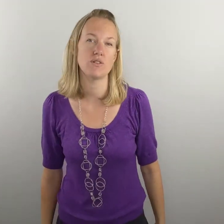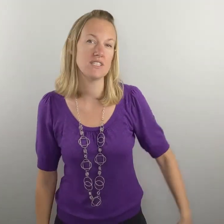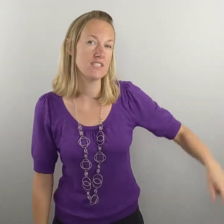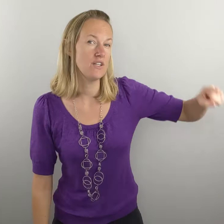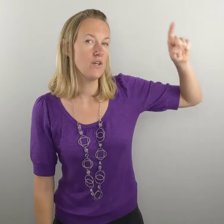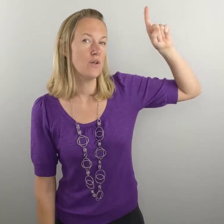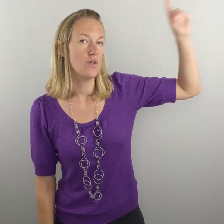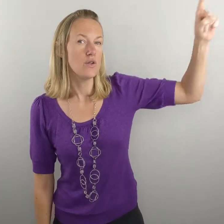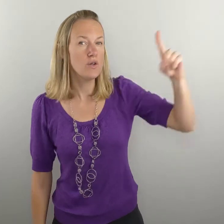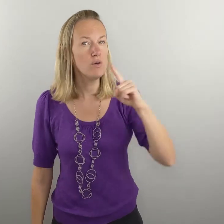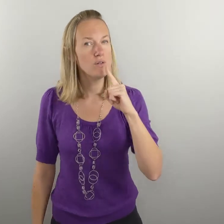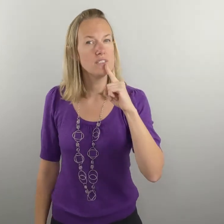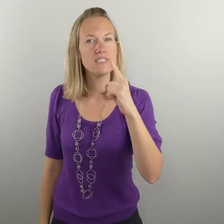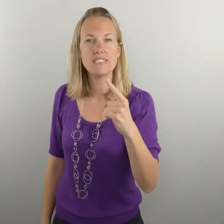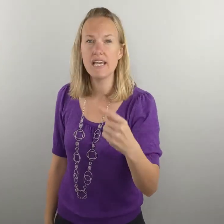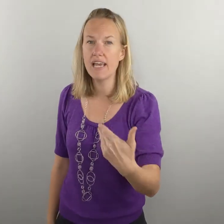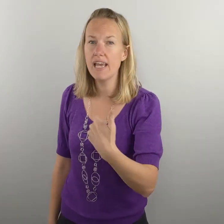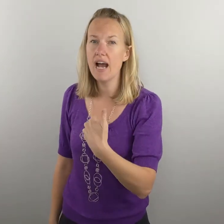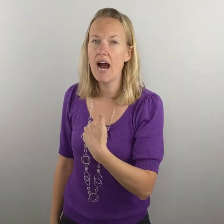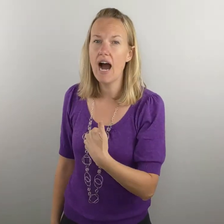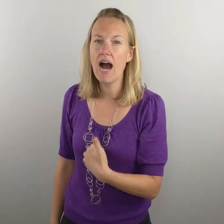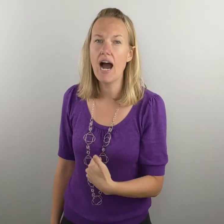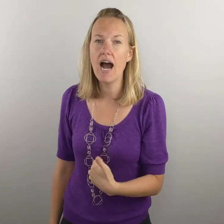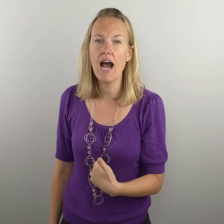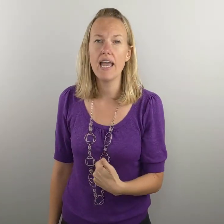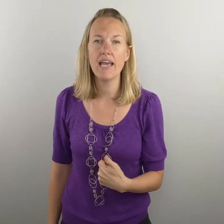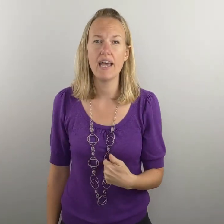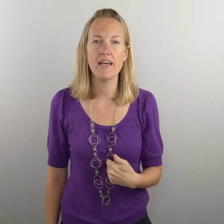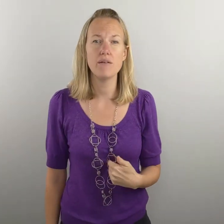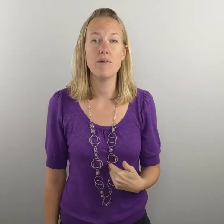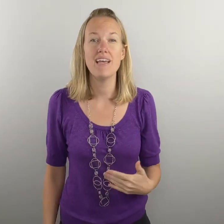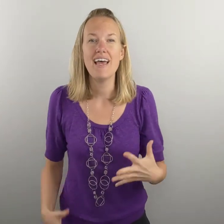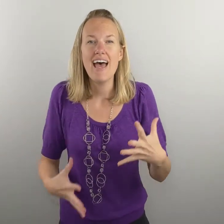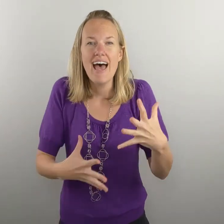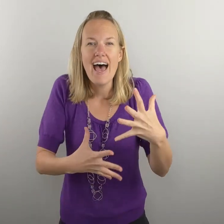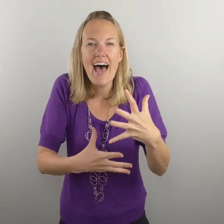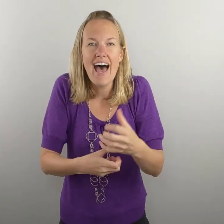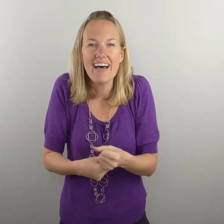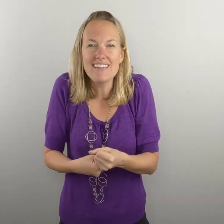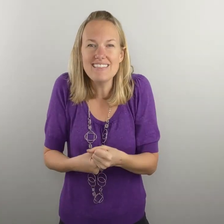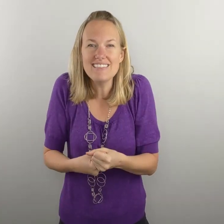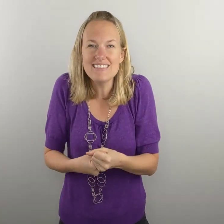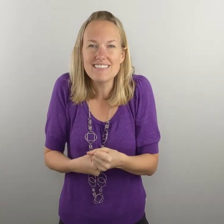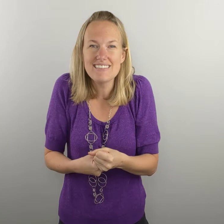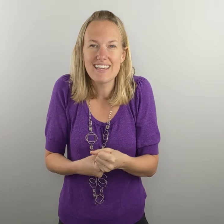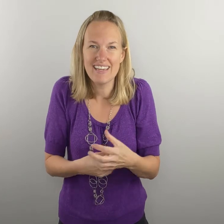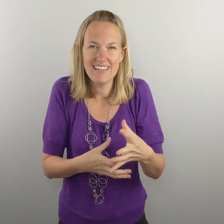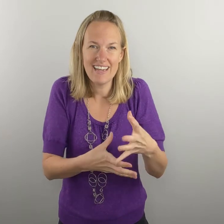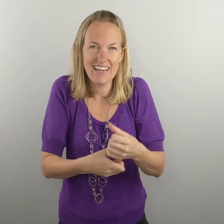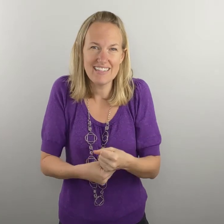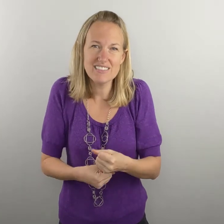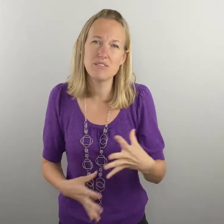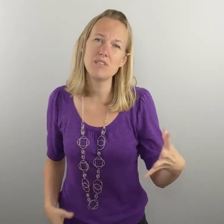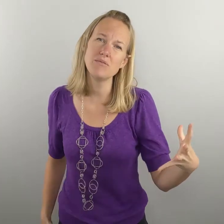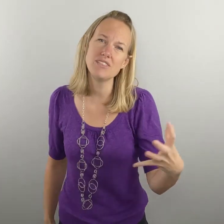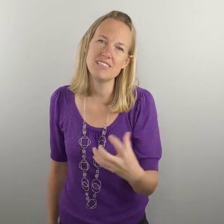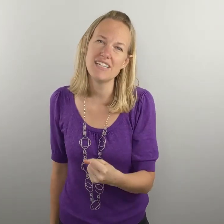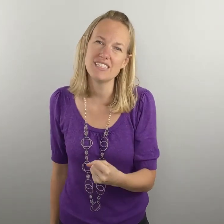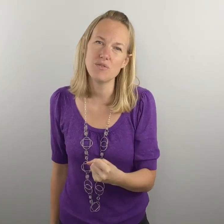short. You say I am held. Okay, held. Sometimes you'll see that just with